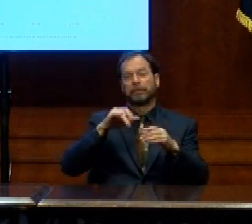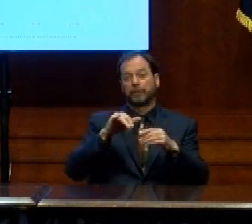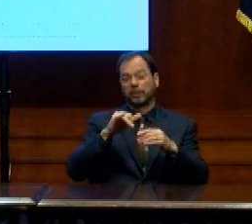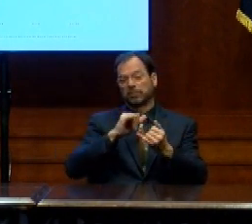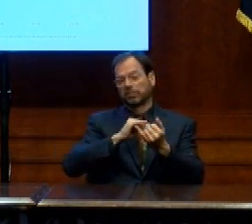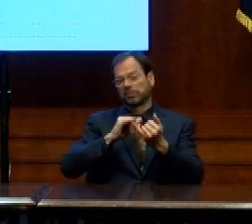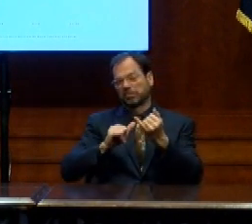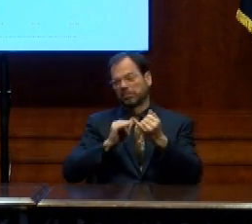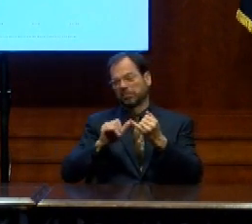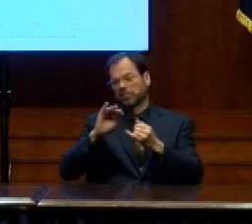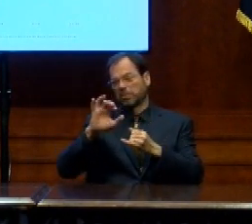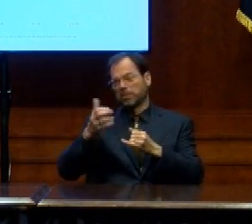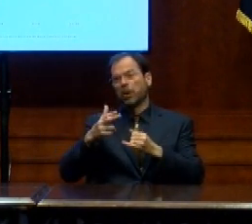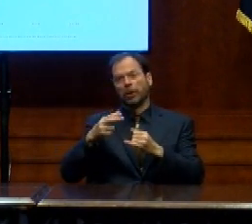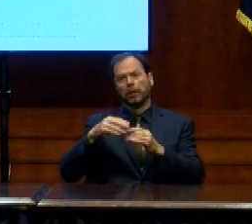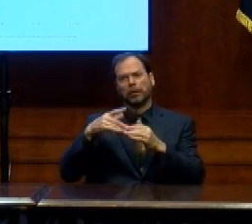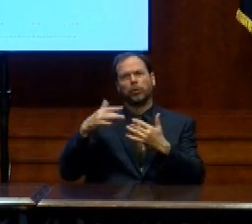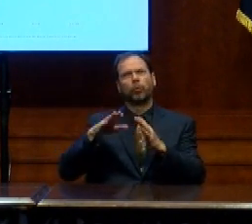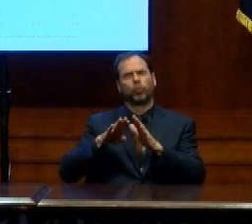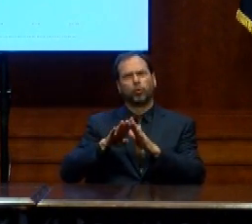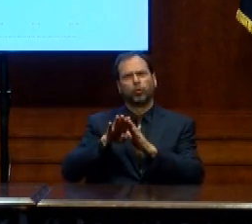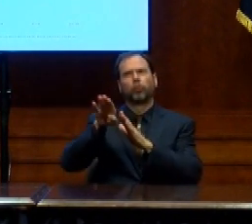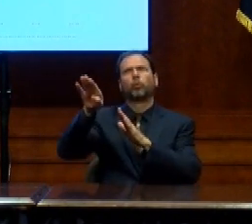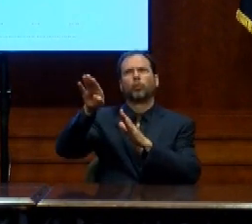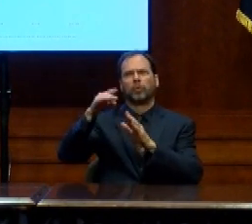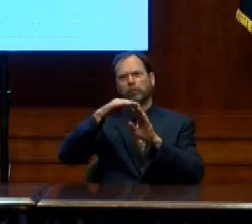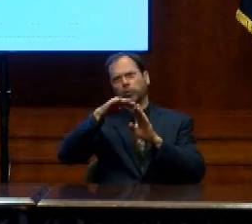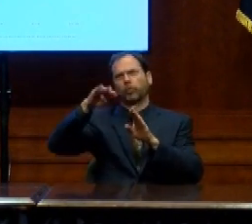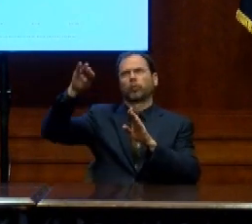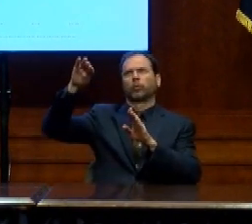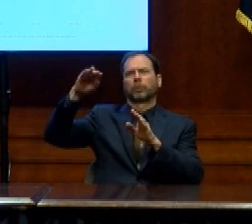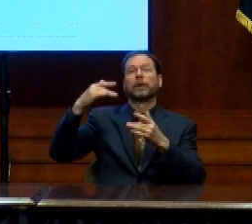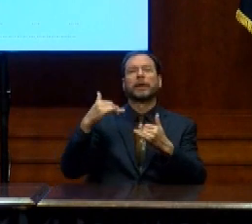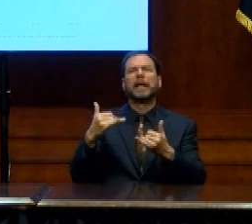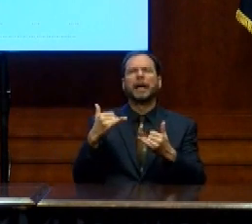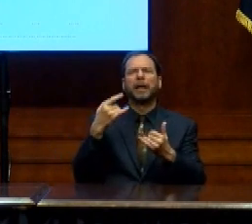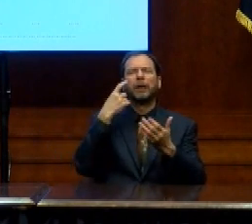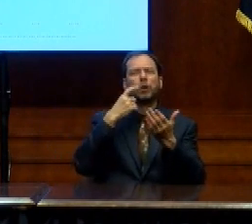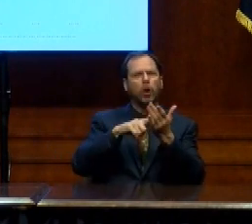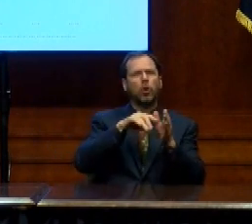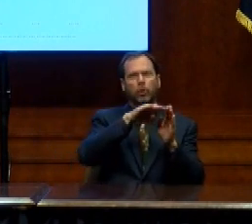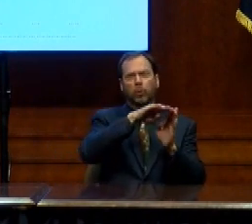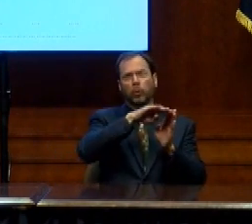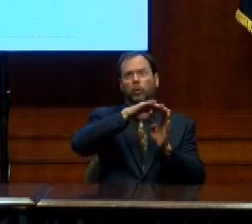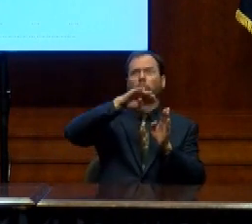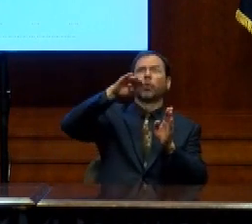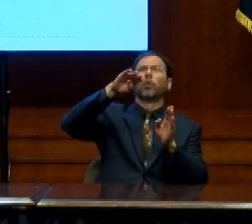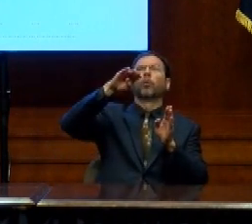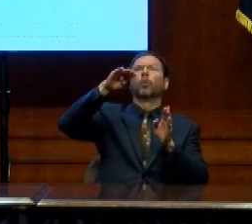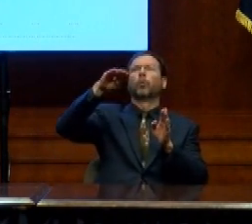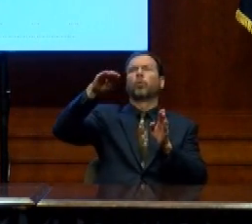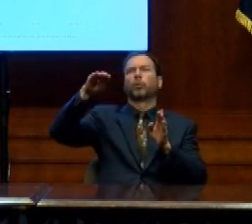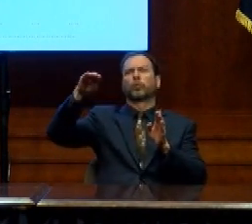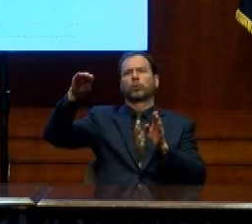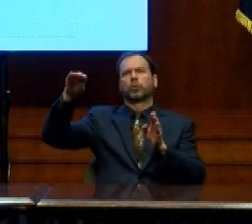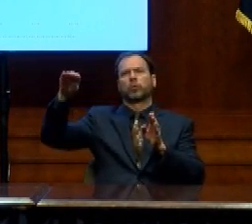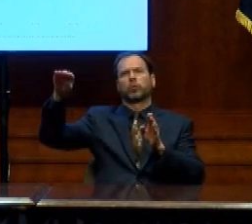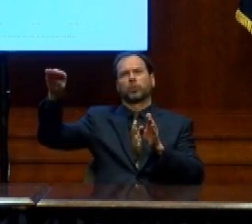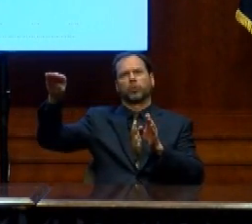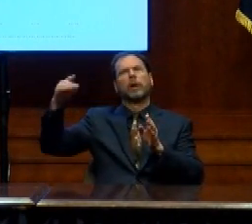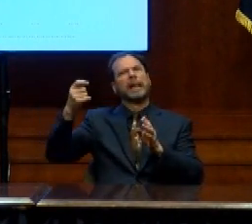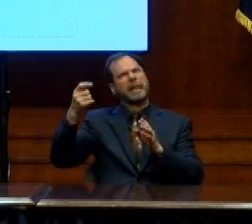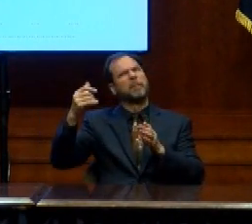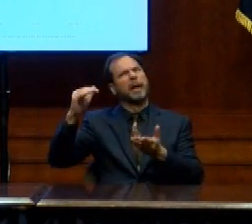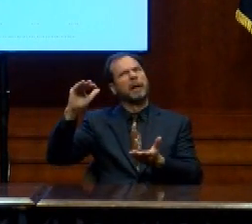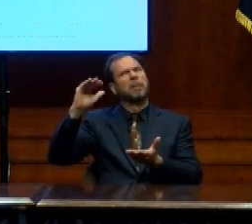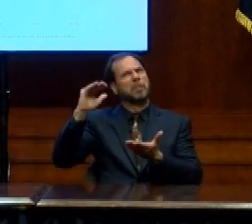March, you see a sharp incline. Now you're beginning to see the slope of that line begin to level off a